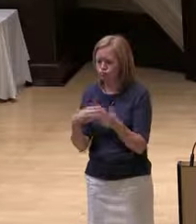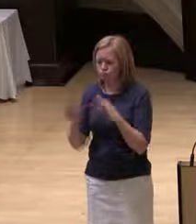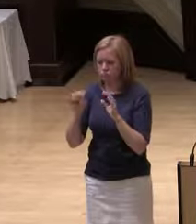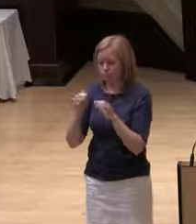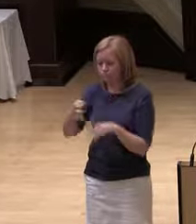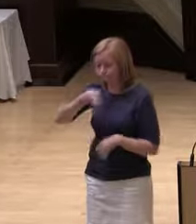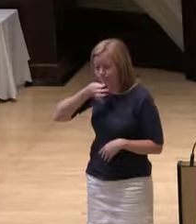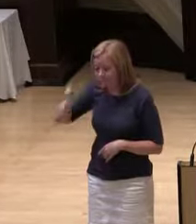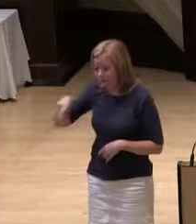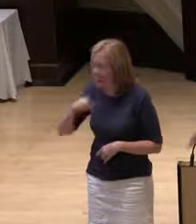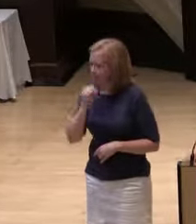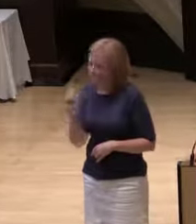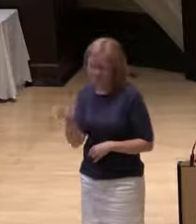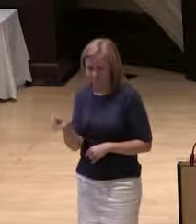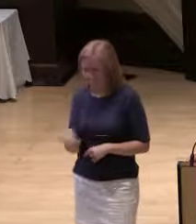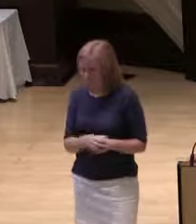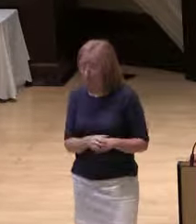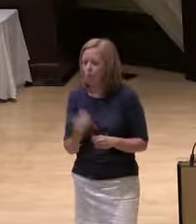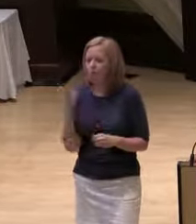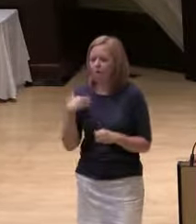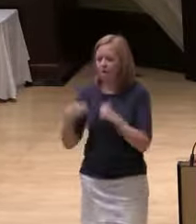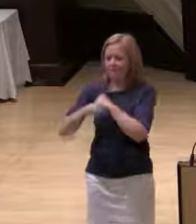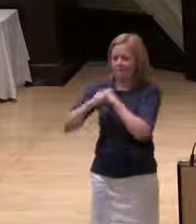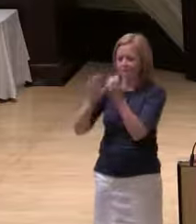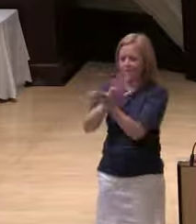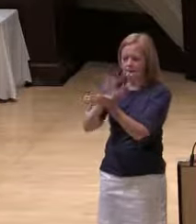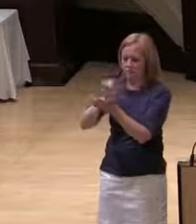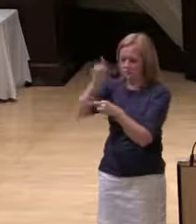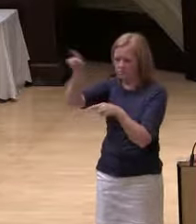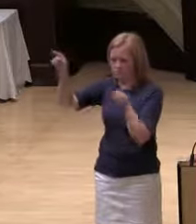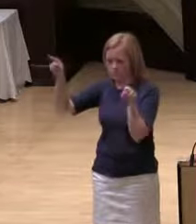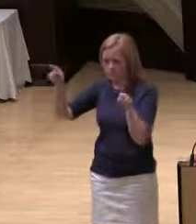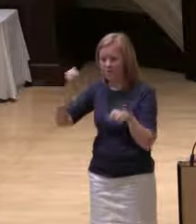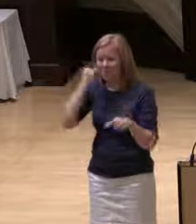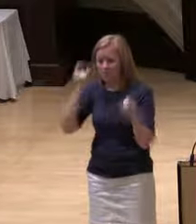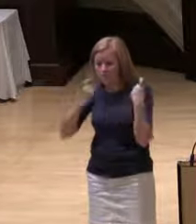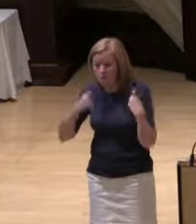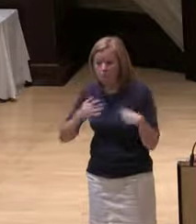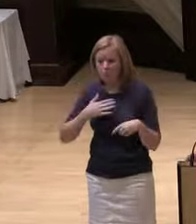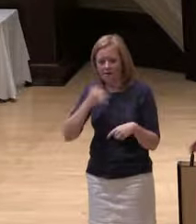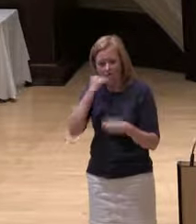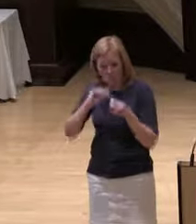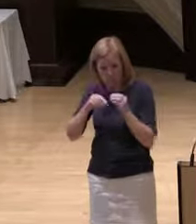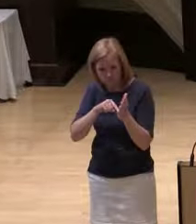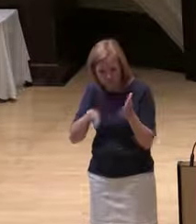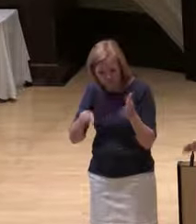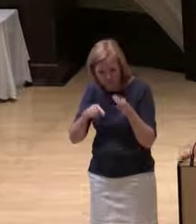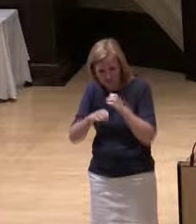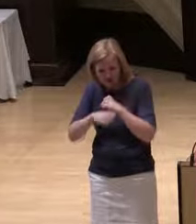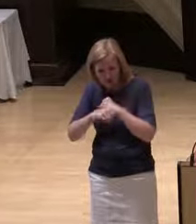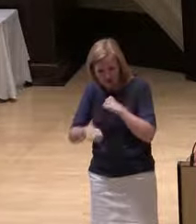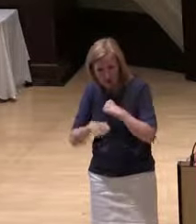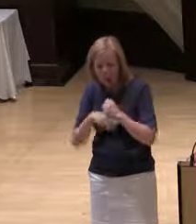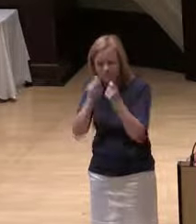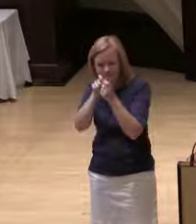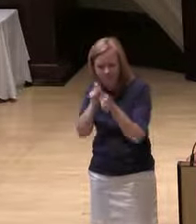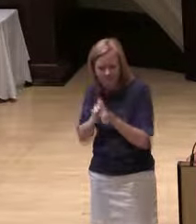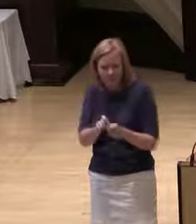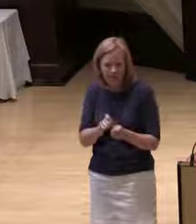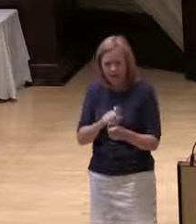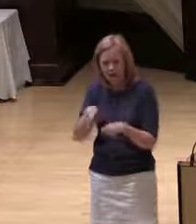golfer. We'll have flyers in the back of the church. If you have any questions, my phone number's on the flyer, plus all the details about how to